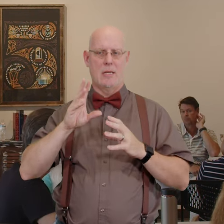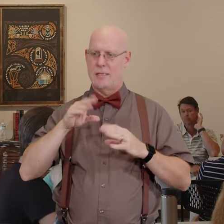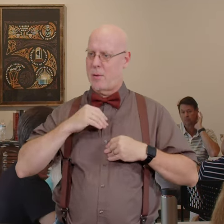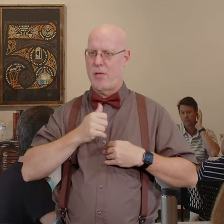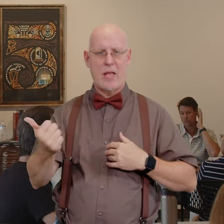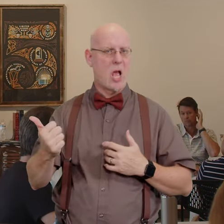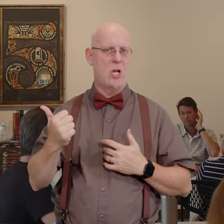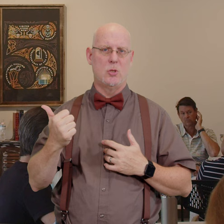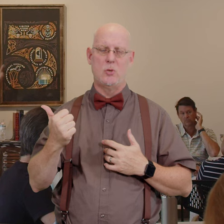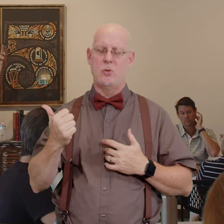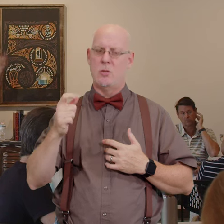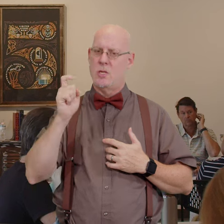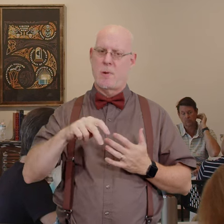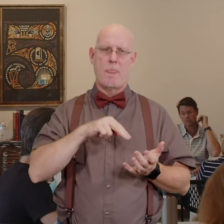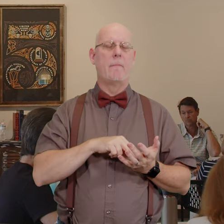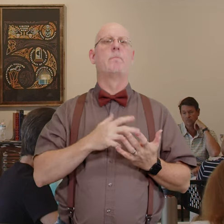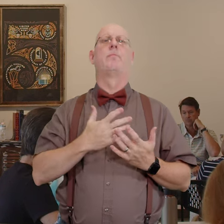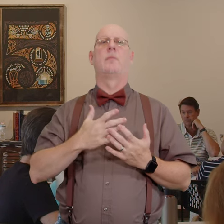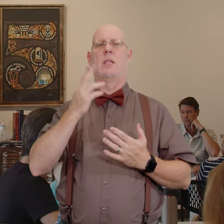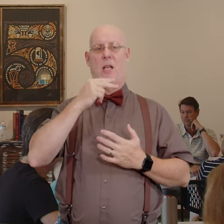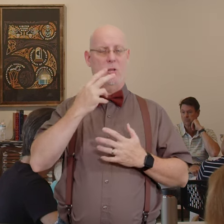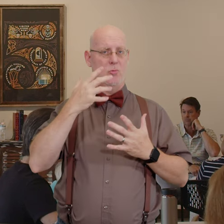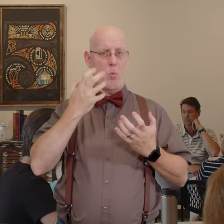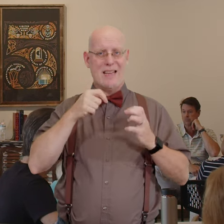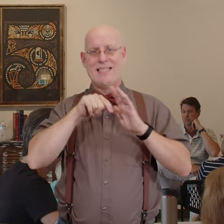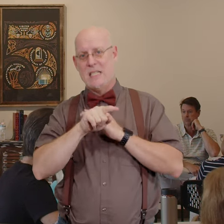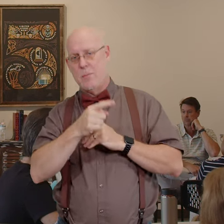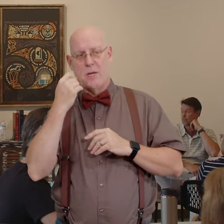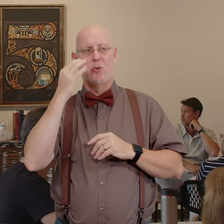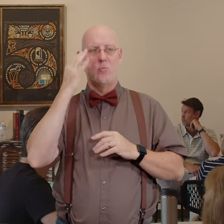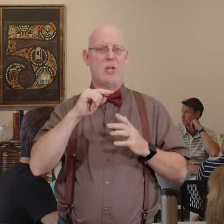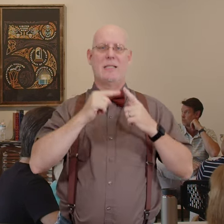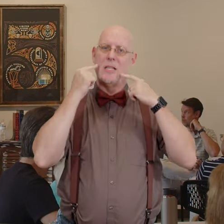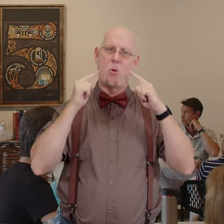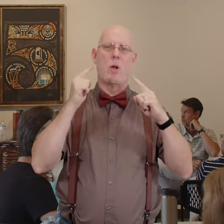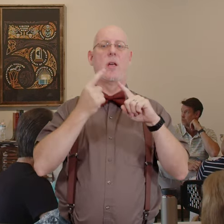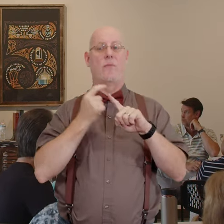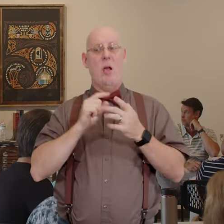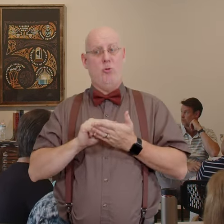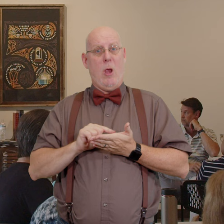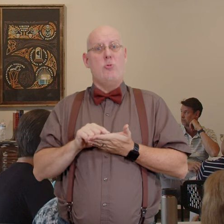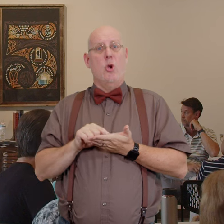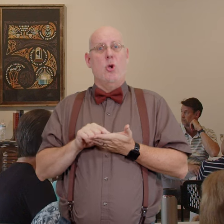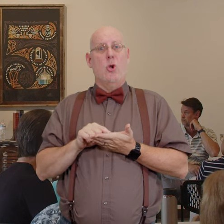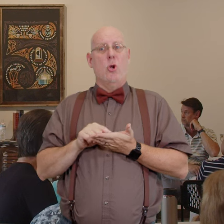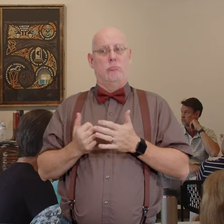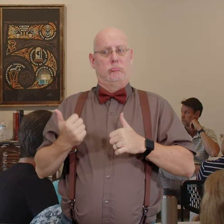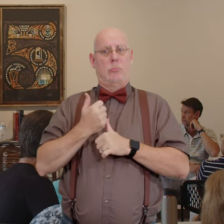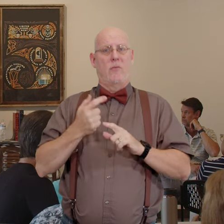take another stand. And the church excommunicated him. They sought his life because he was preaching this declaration from